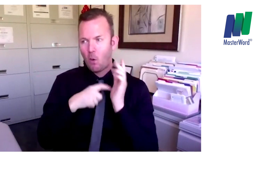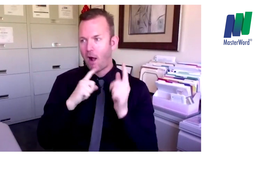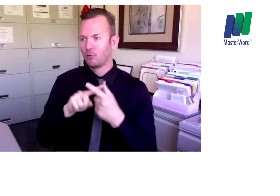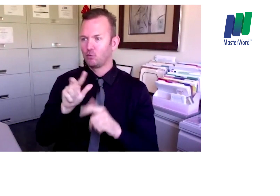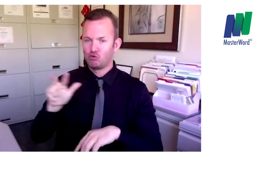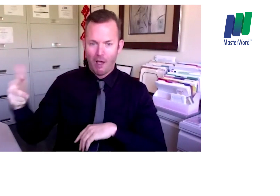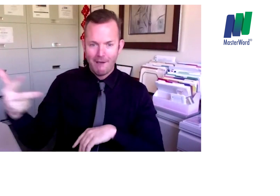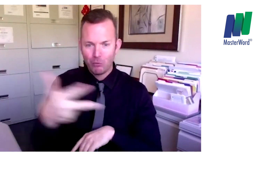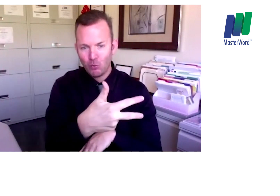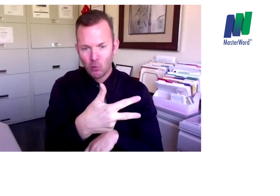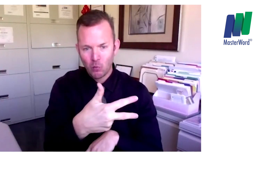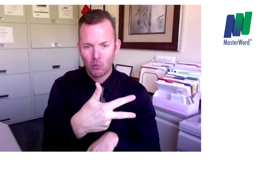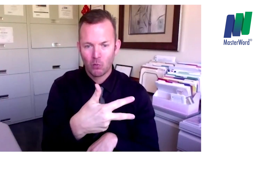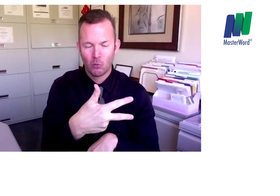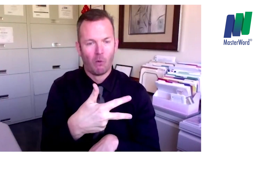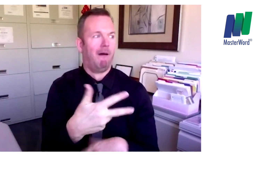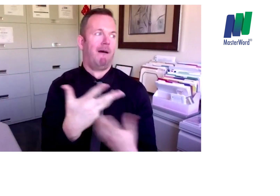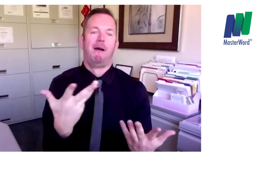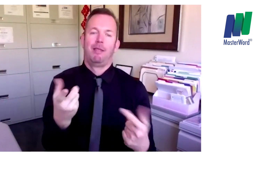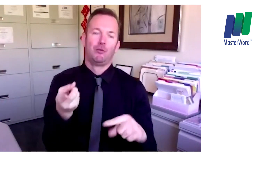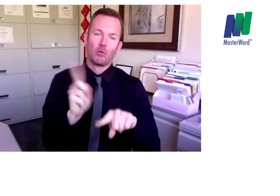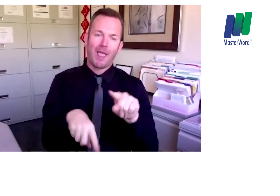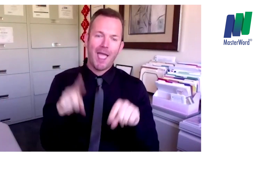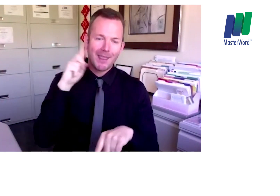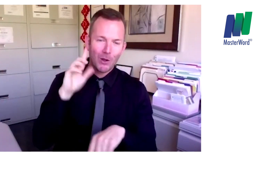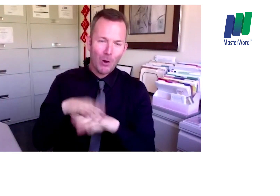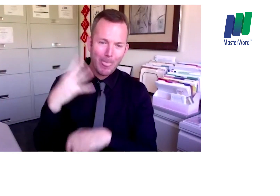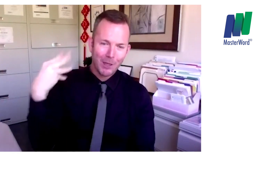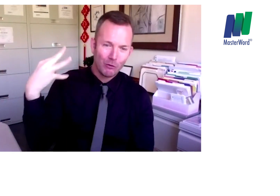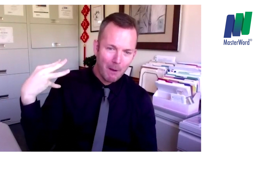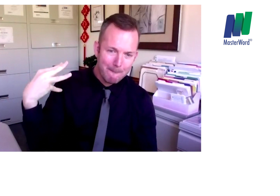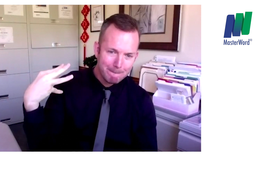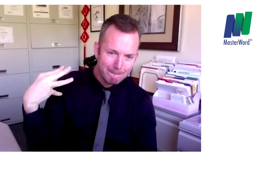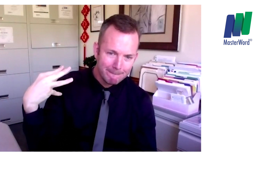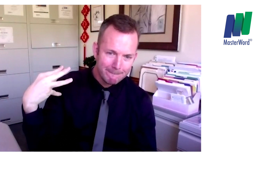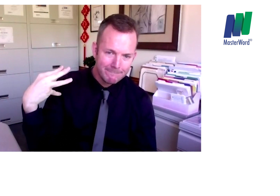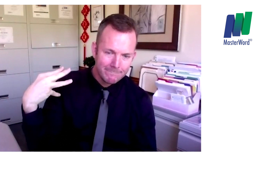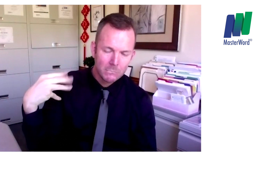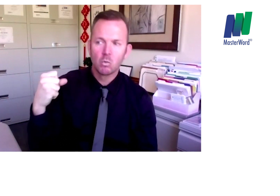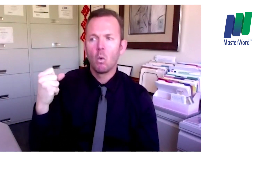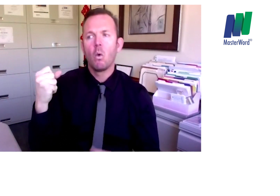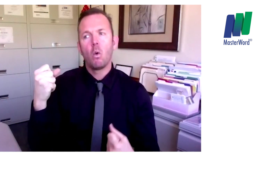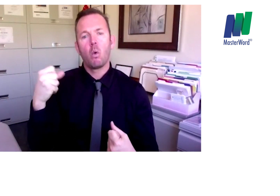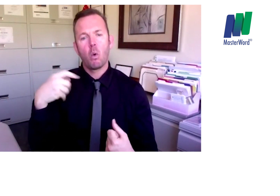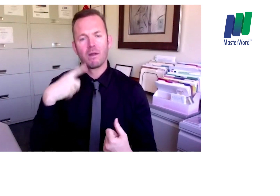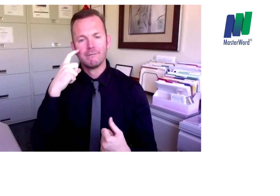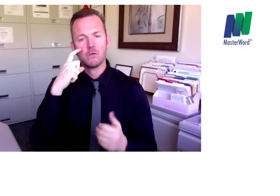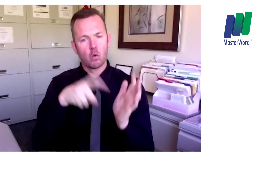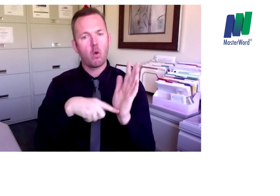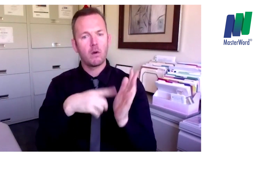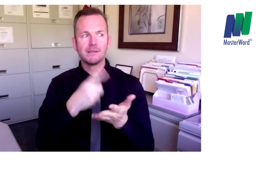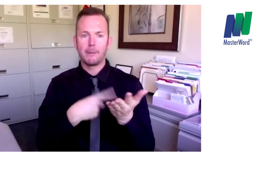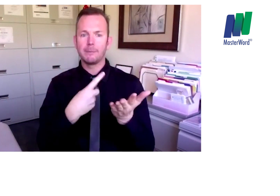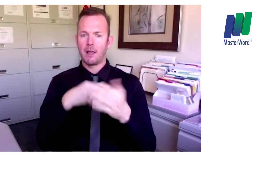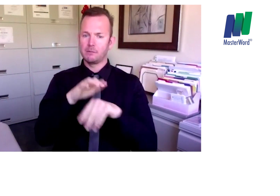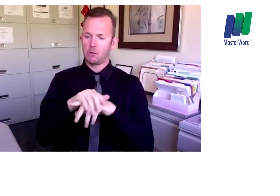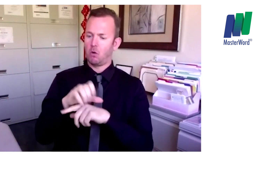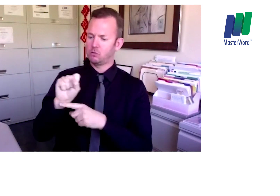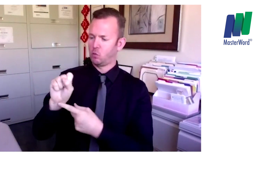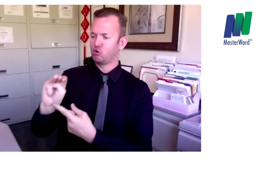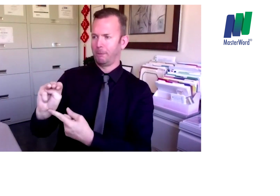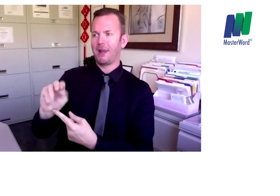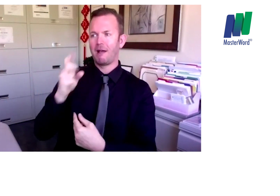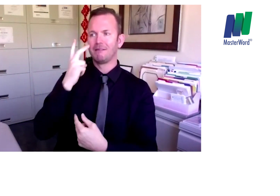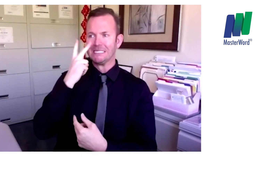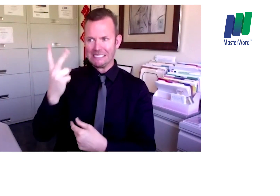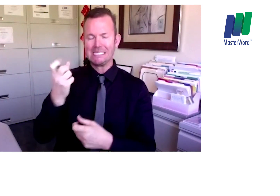even with the restaurants being closed and being deaf, you can no longer go into a restaurant, you have to go through a drive-through. Well, drive-throughs are actually not